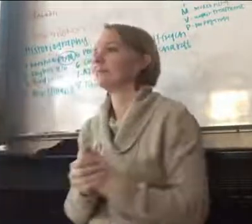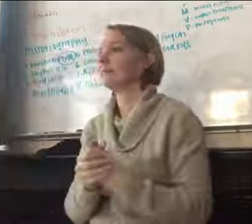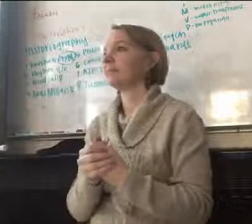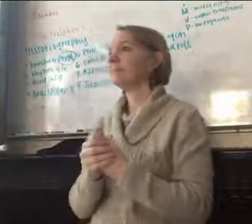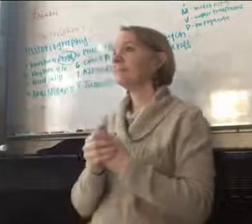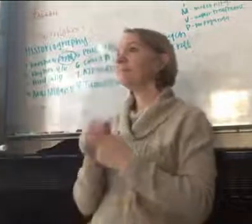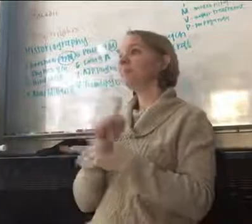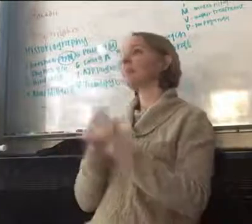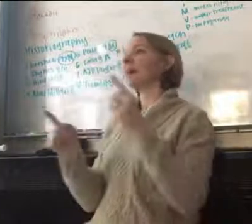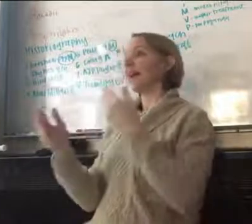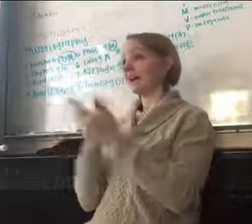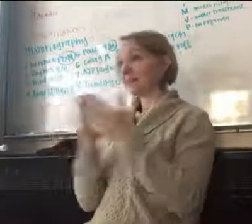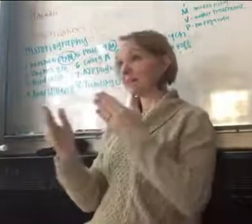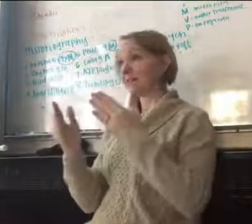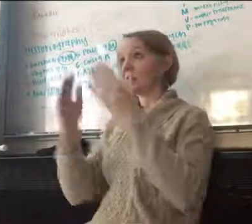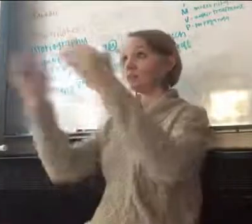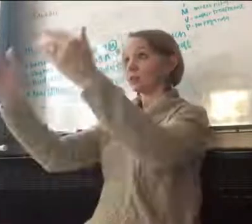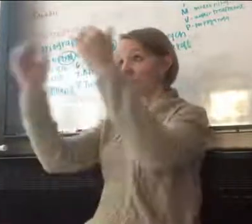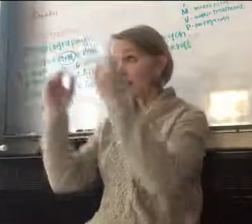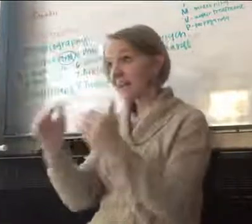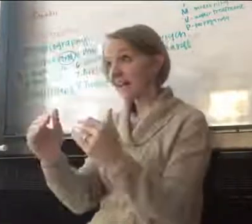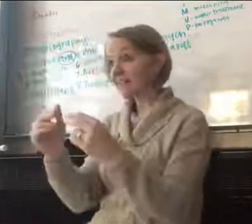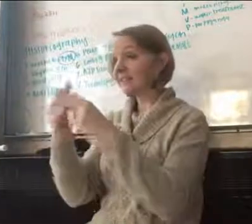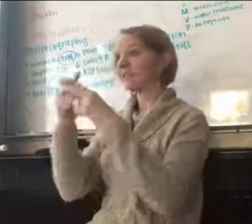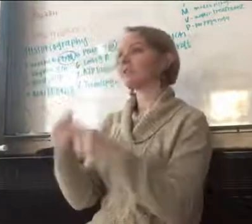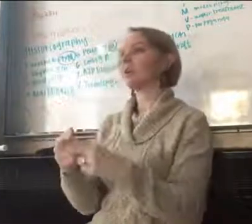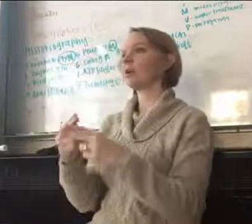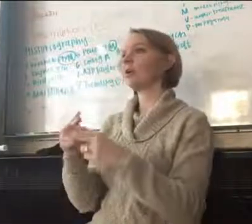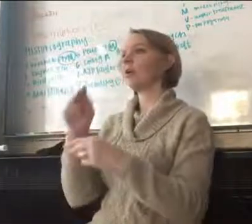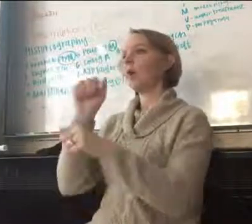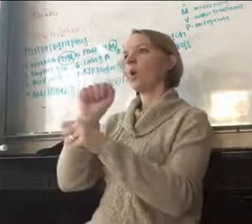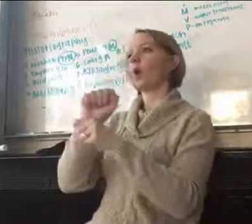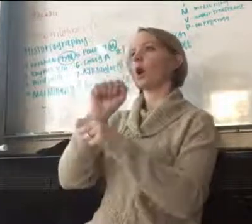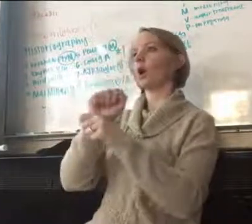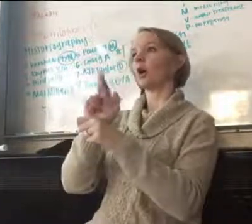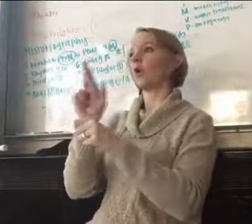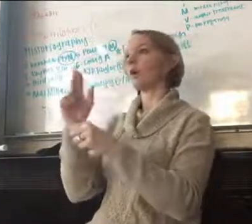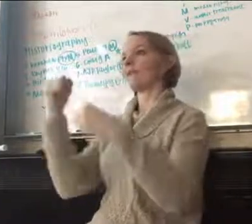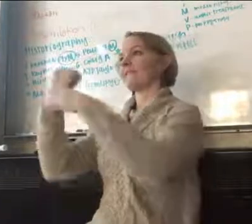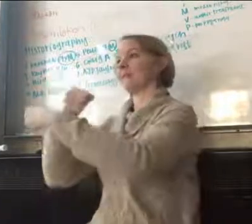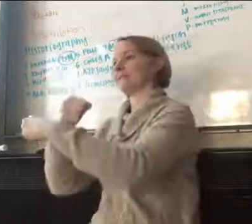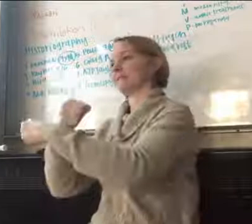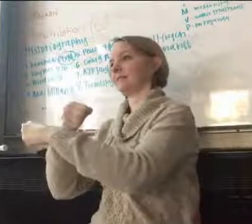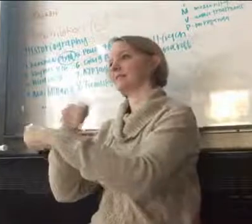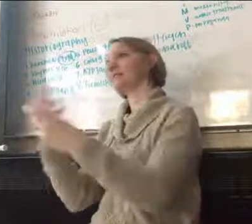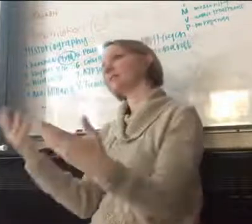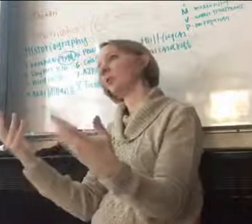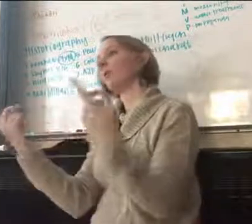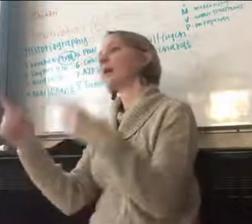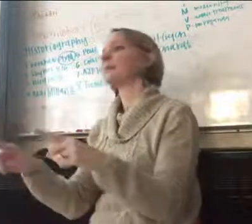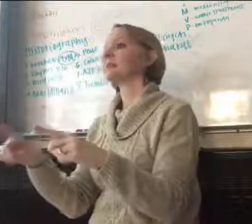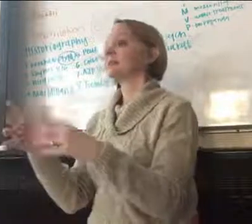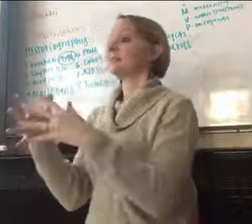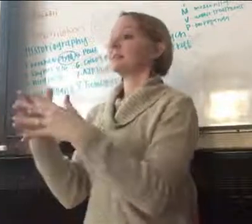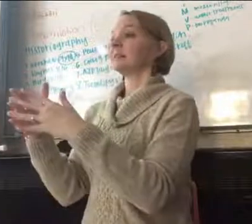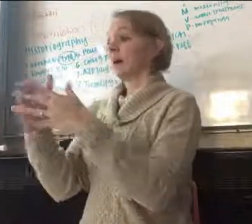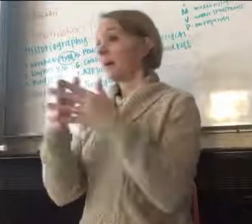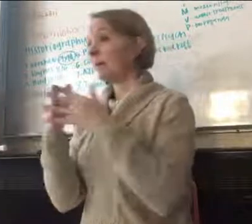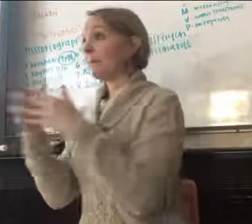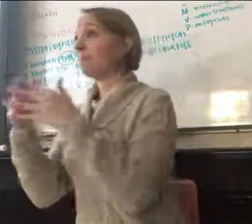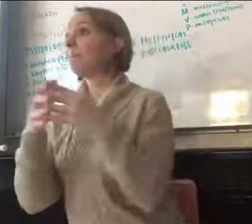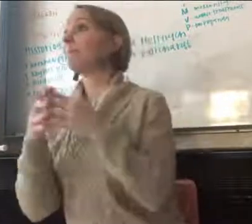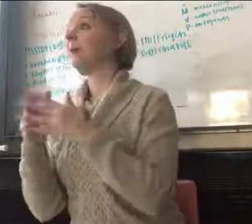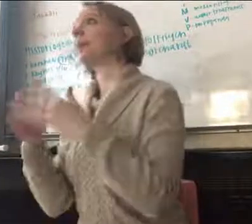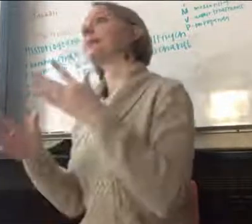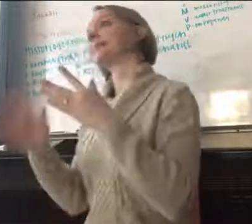But anyways, so the next one, though, is what's called work or fight. And here's basically what happens. America comes out